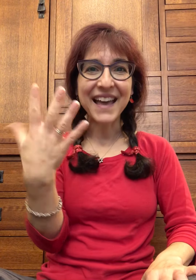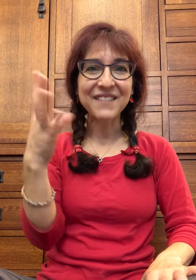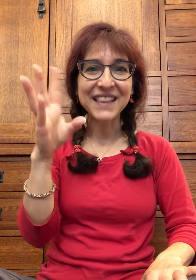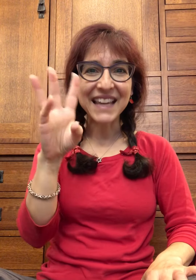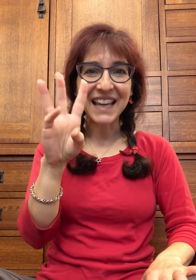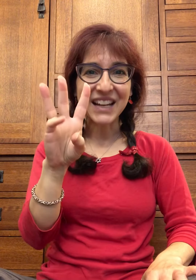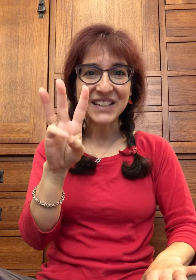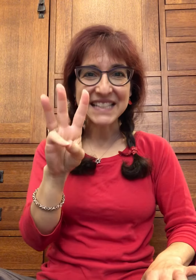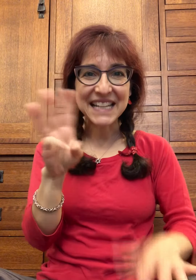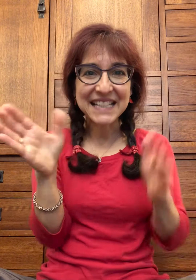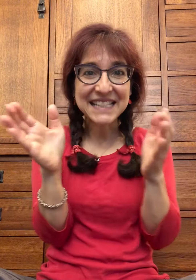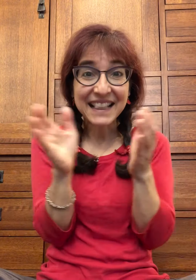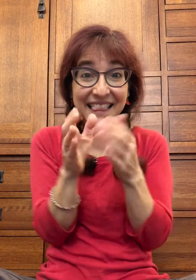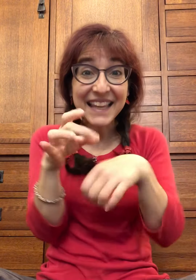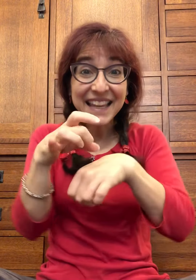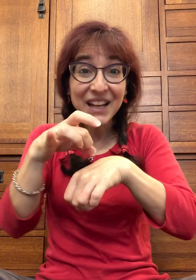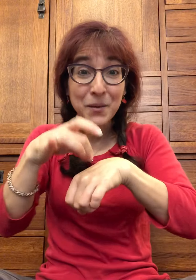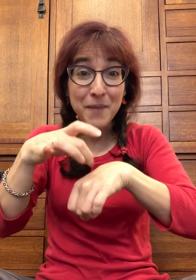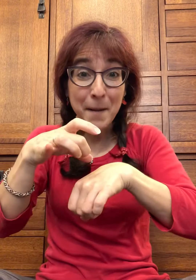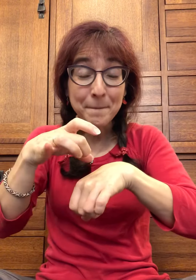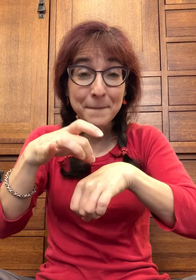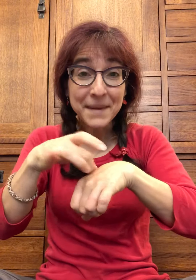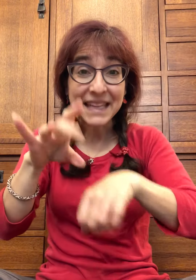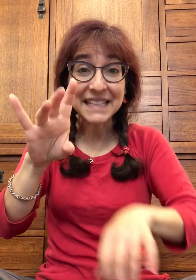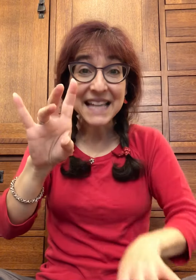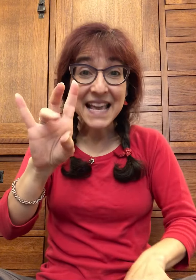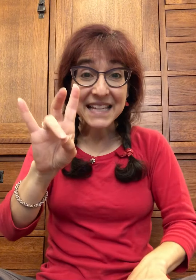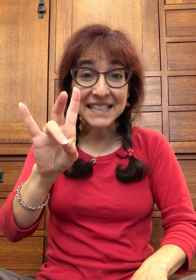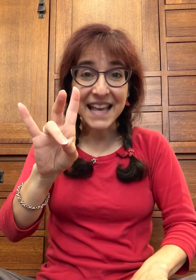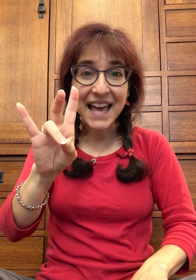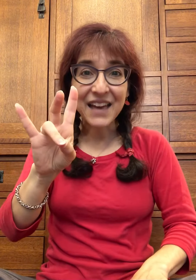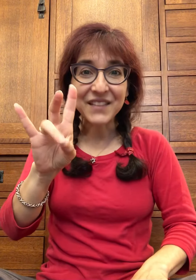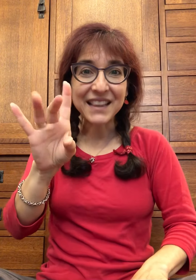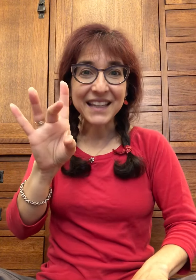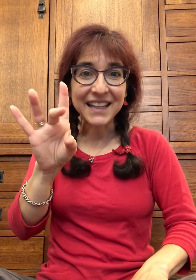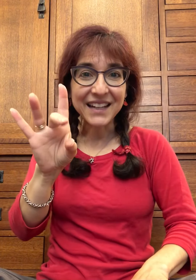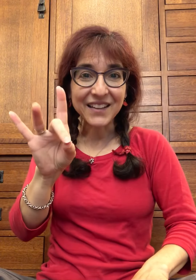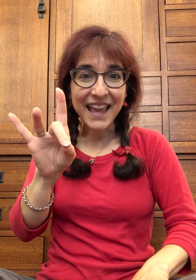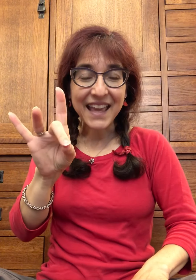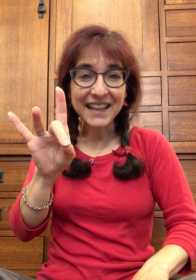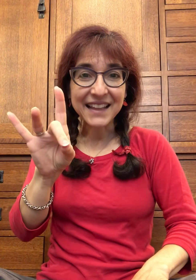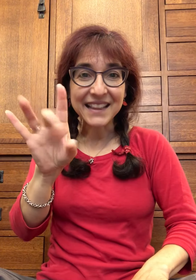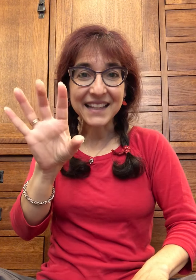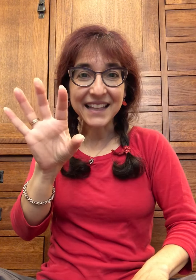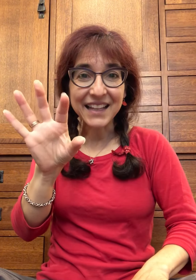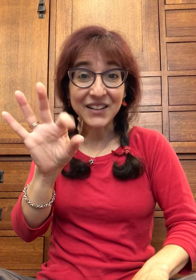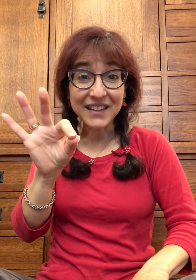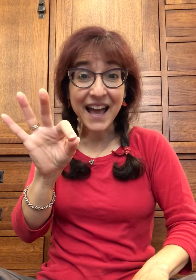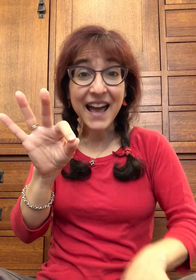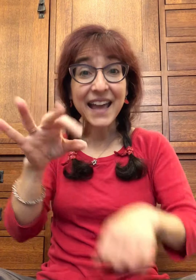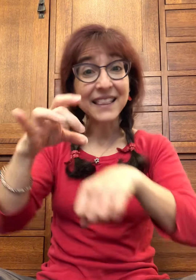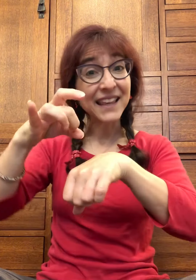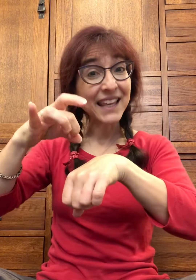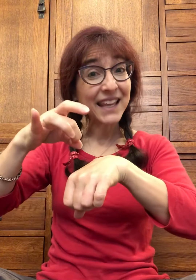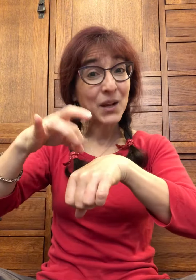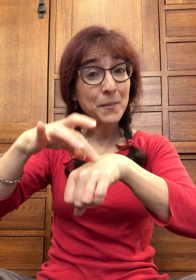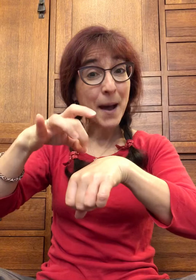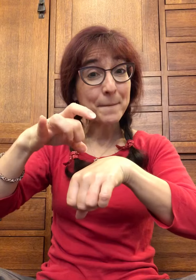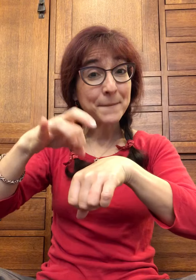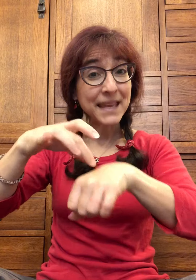five little, six little pumpkins, seven little, eight little, nine little